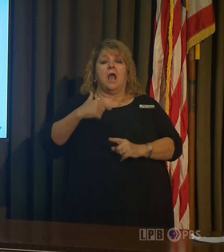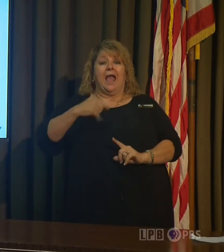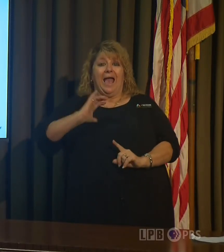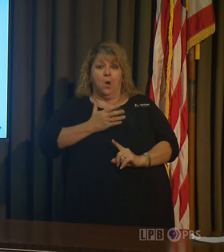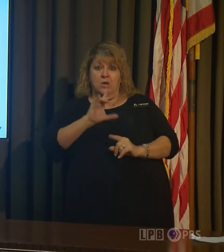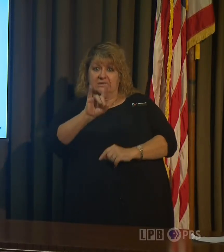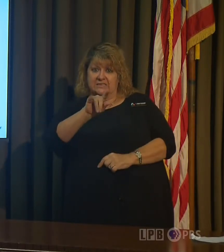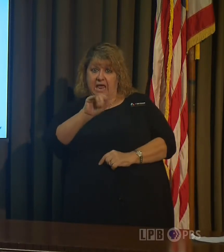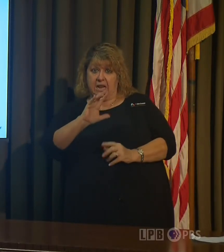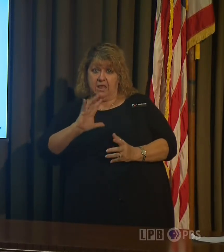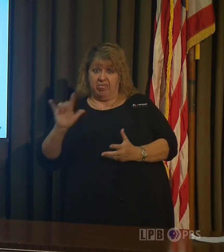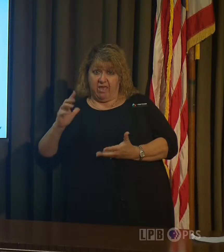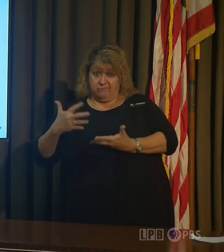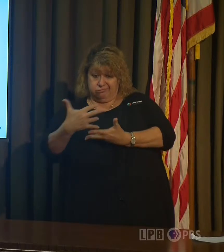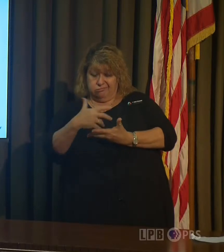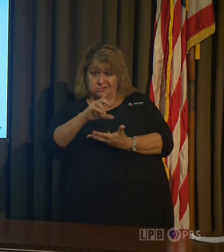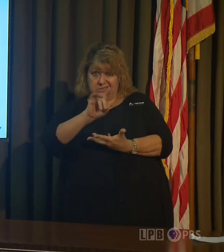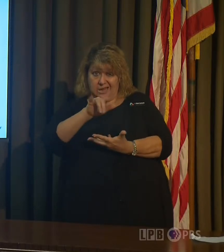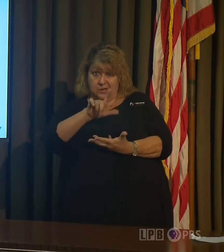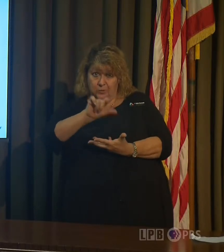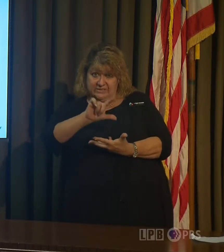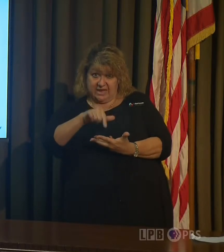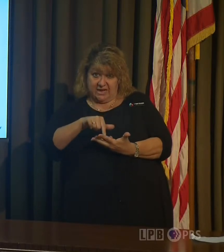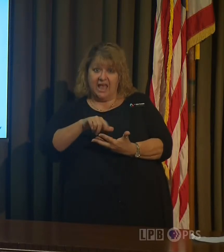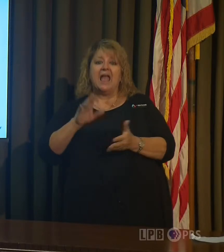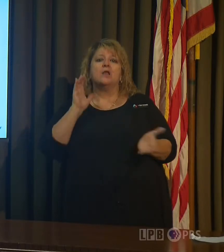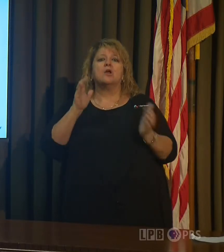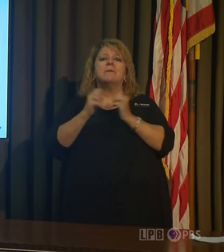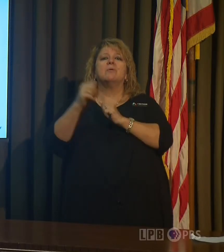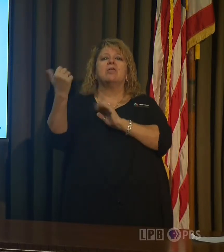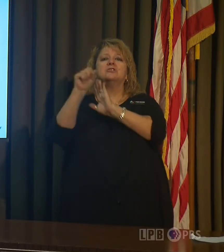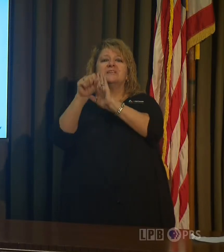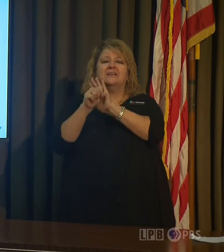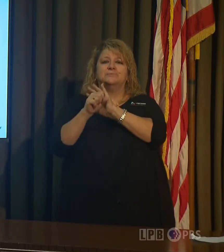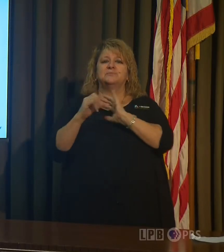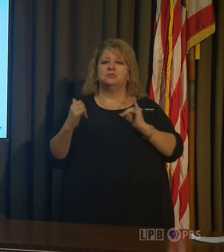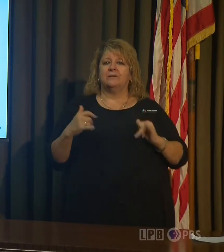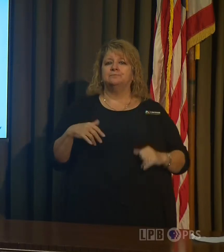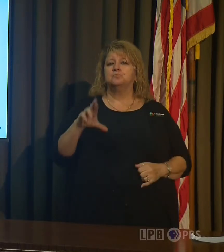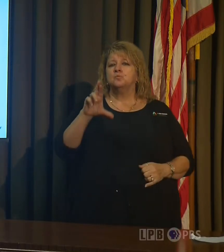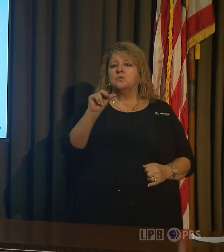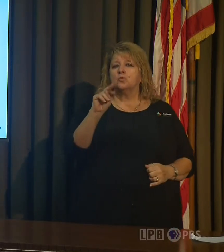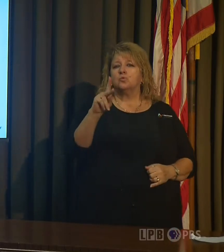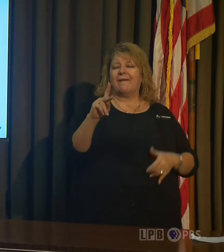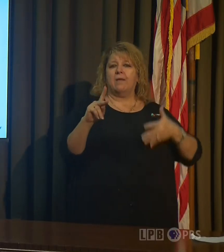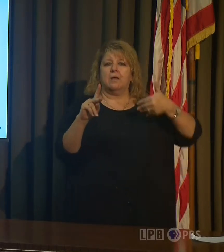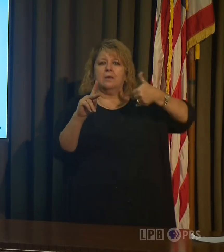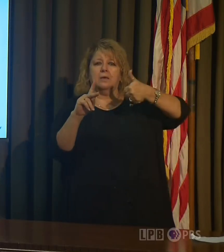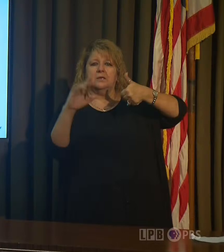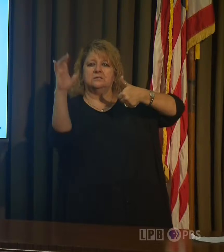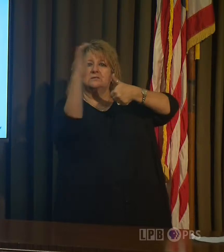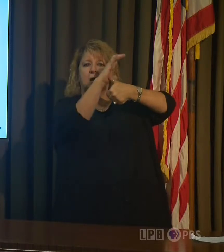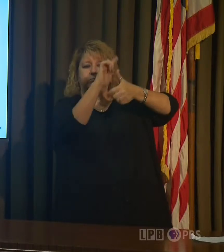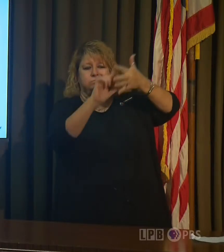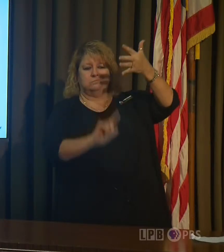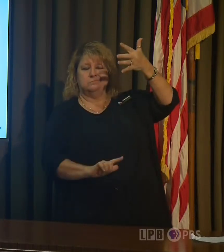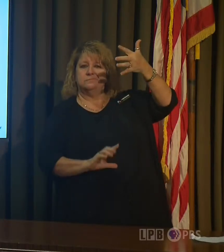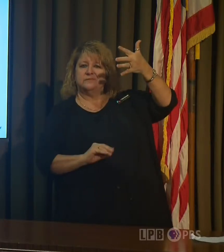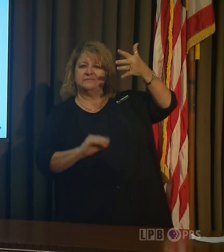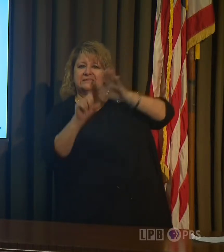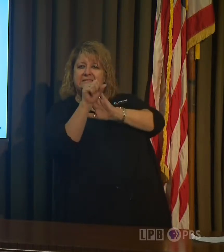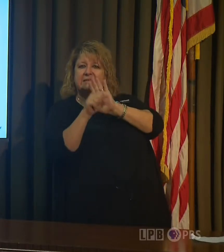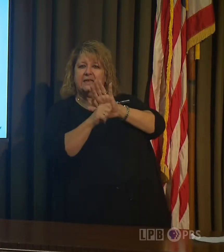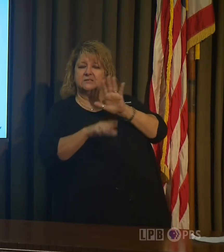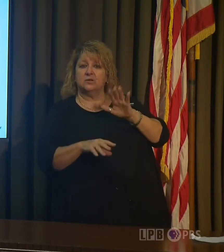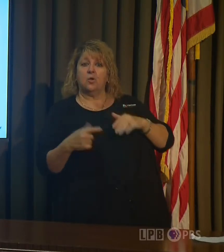us to other states across the country. I want to run through a couple rankings with you right now based on the latest White House weekly report.